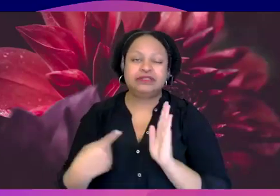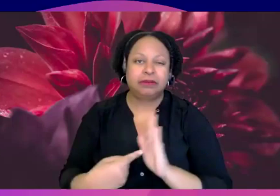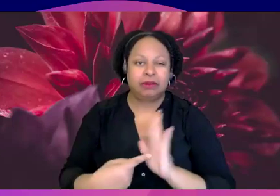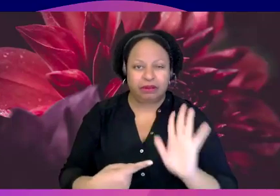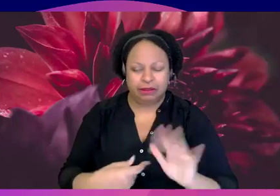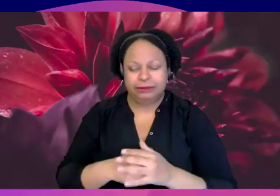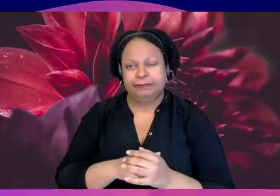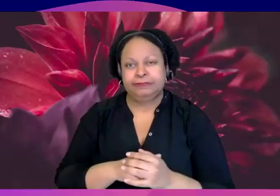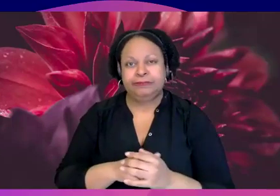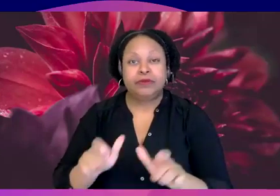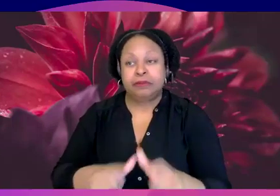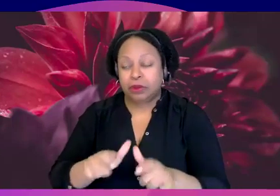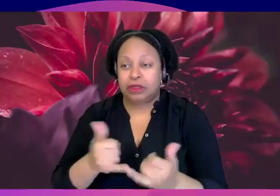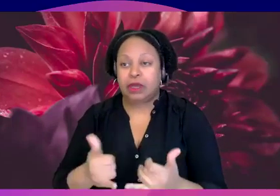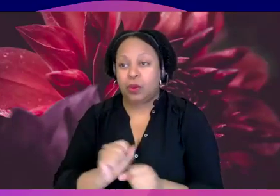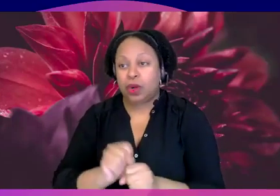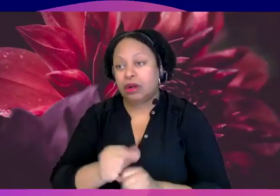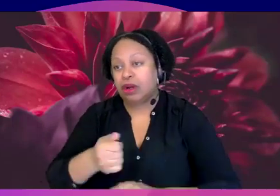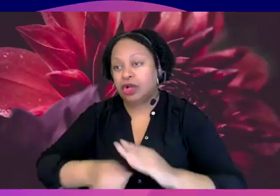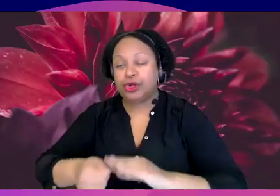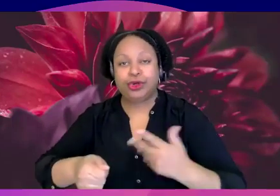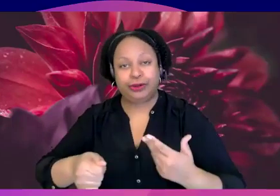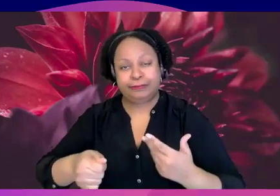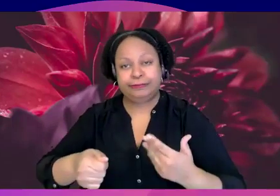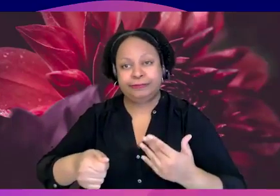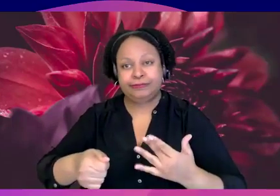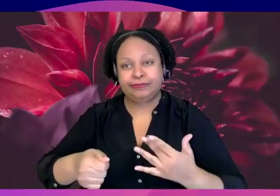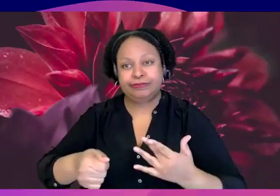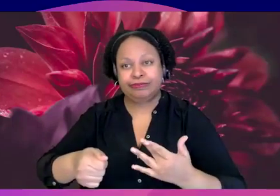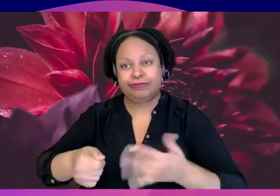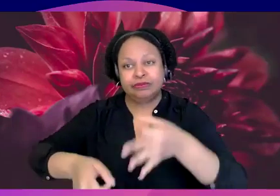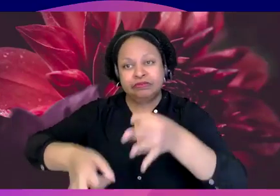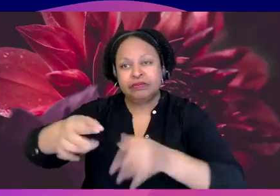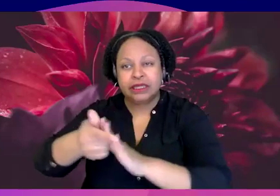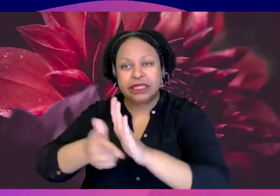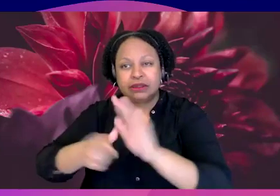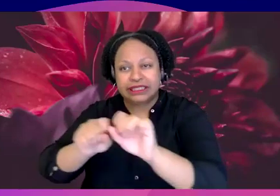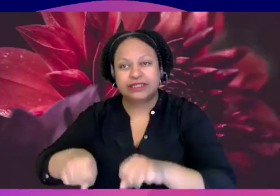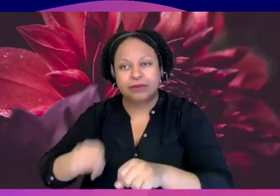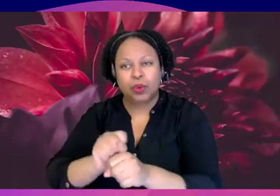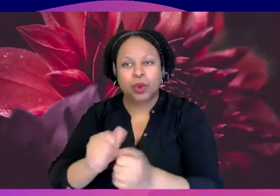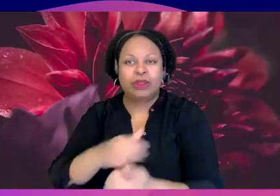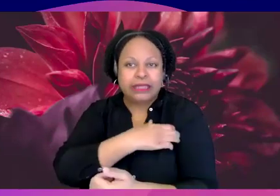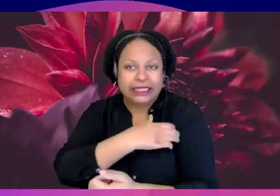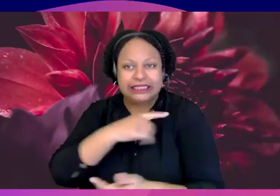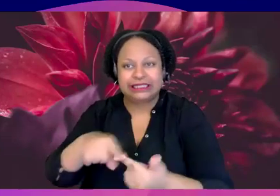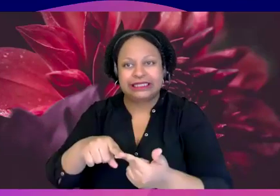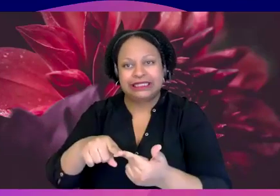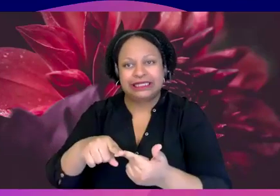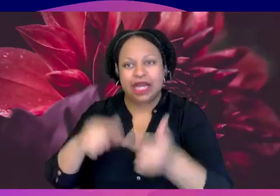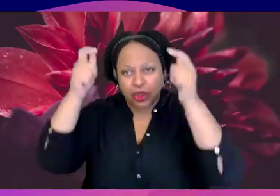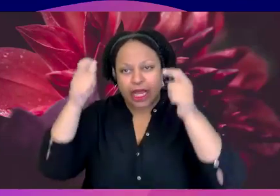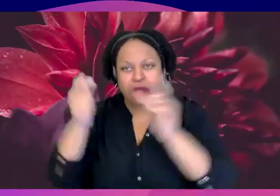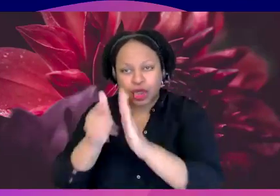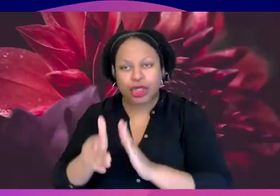our folks who are currently working within the justice system, who are working with police and crown prosecutors to